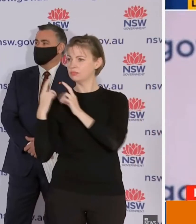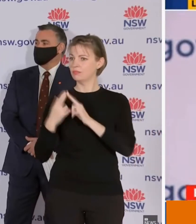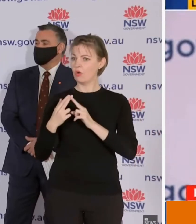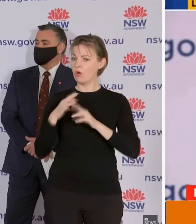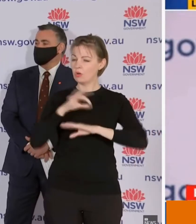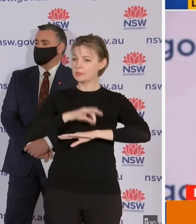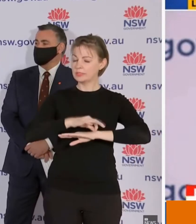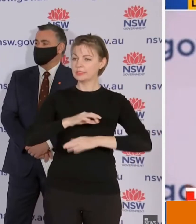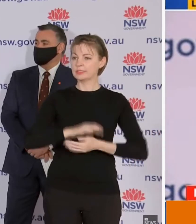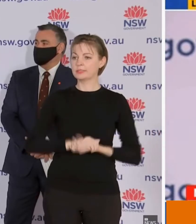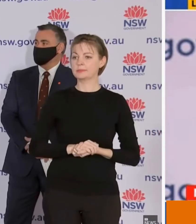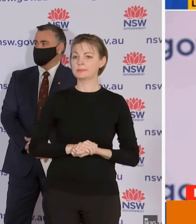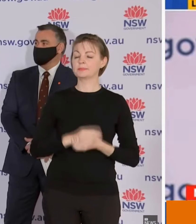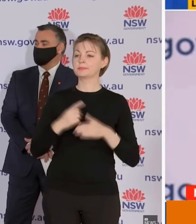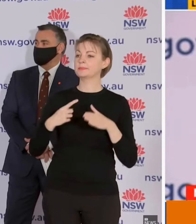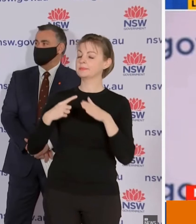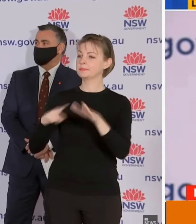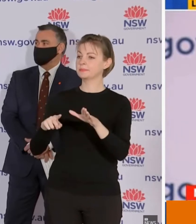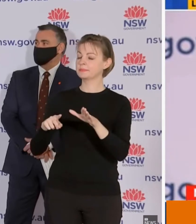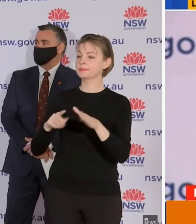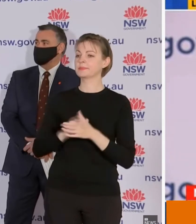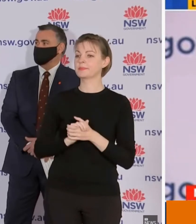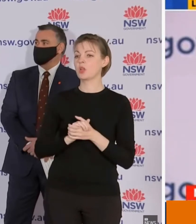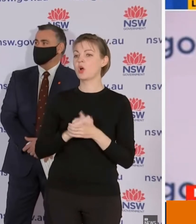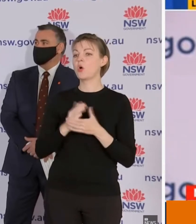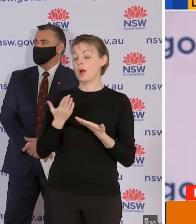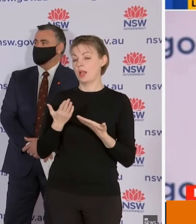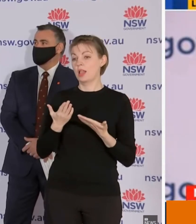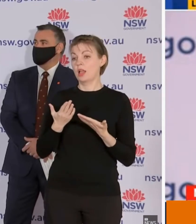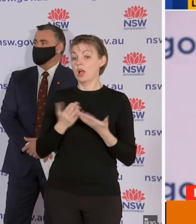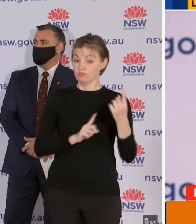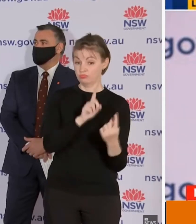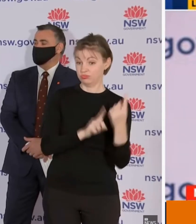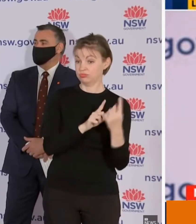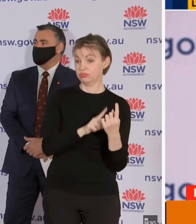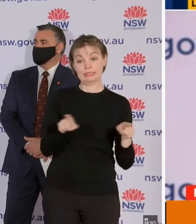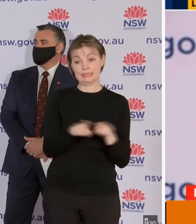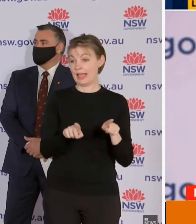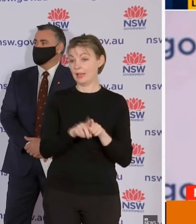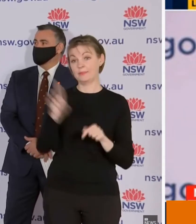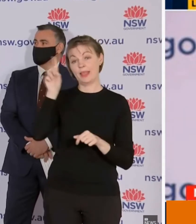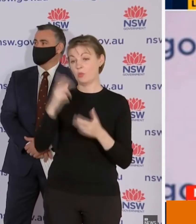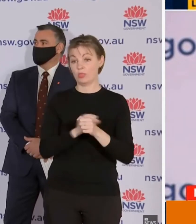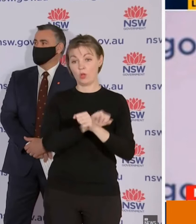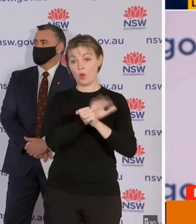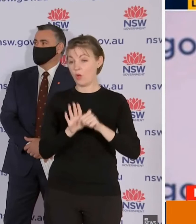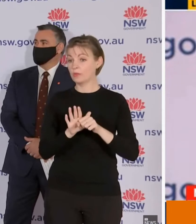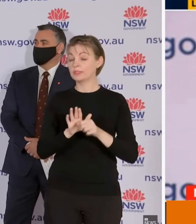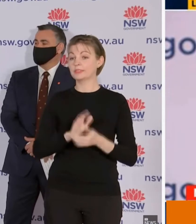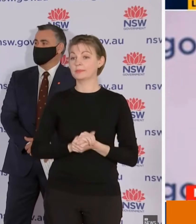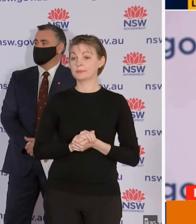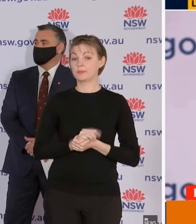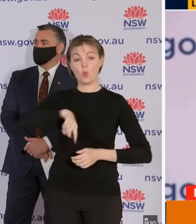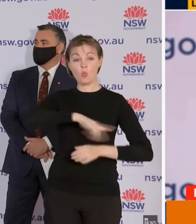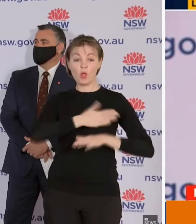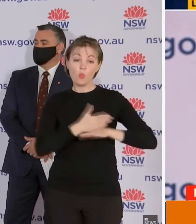an ECMO general ICU patient requires 2 nurses. So those care ratios don't change. We work really closely with ward orderlies. I can't shout out